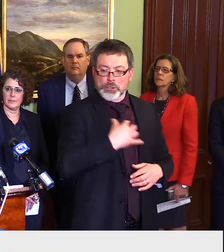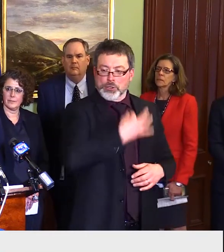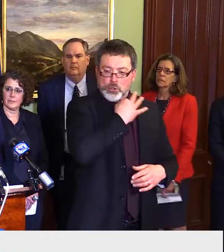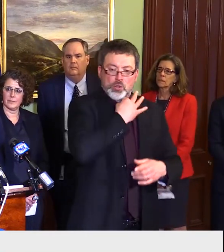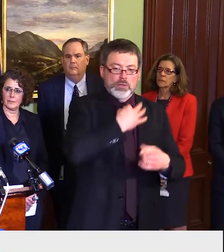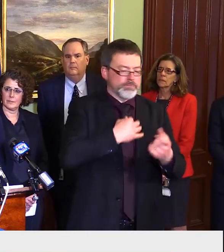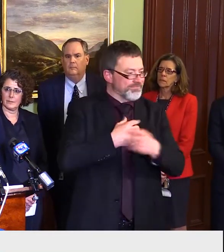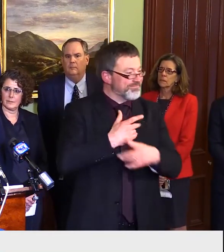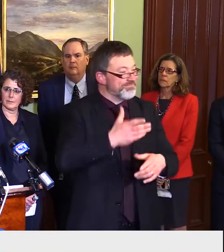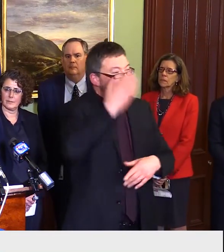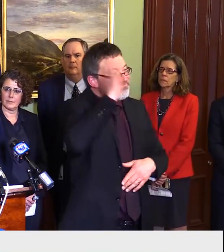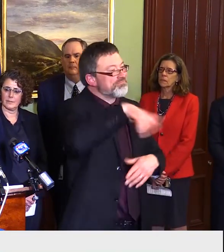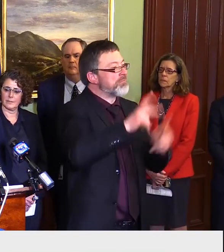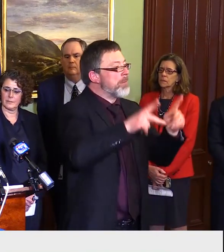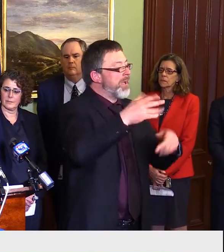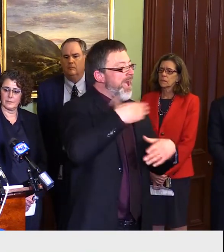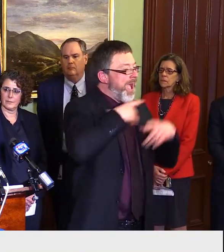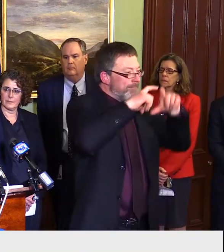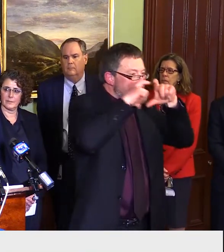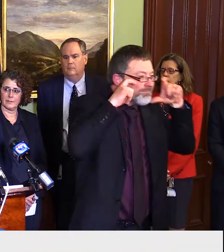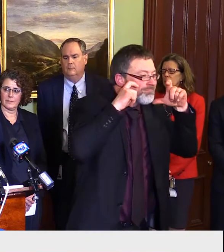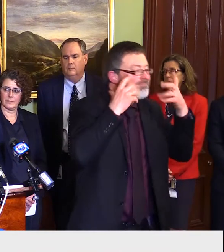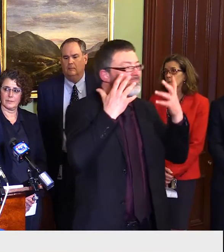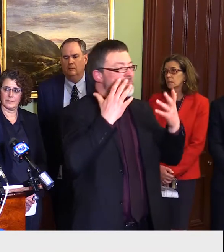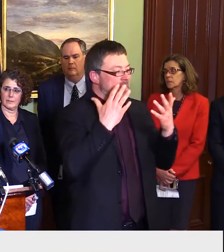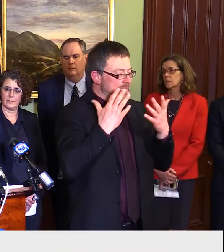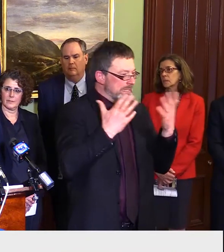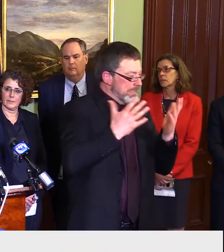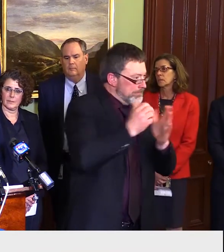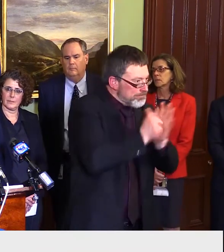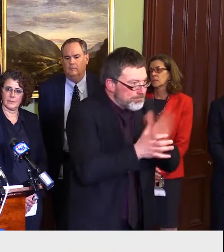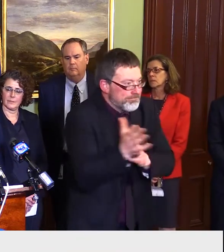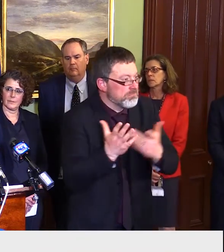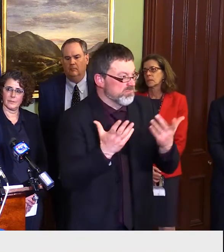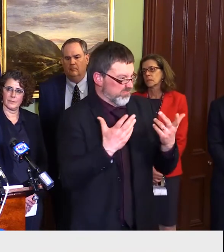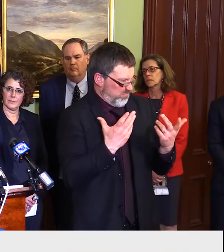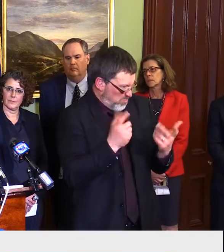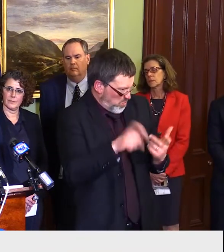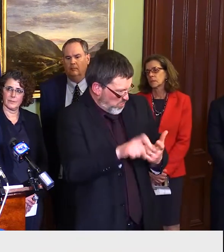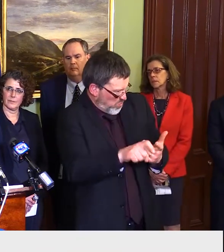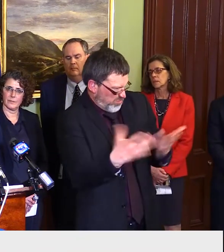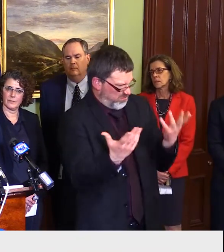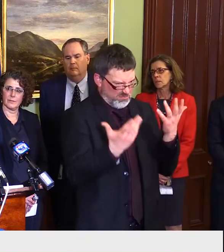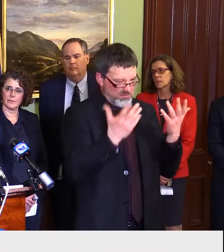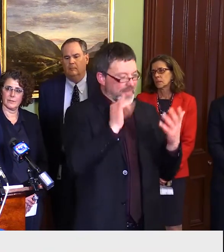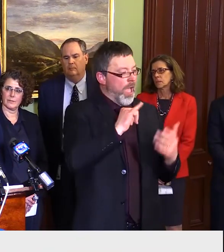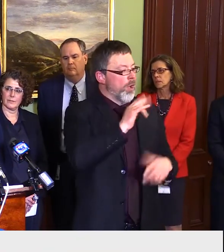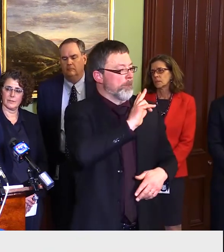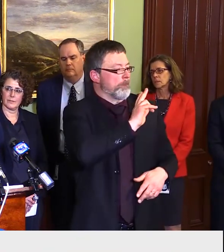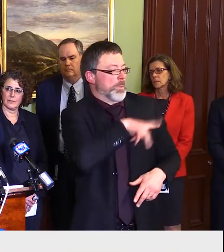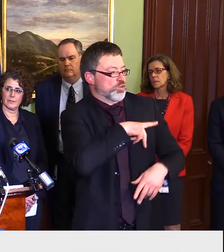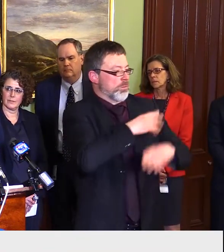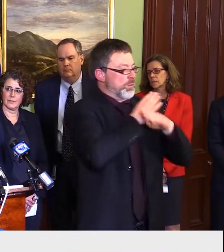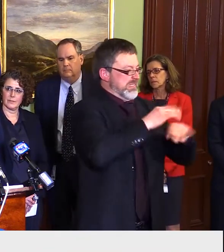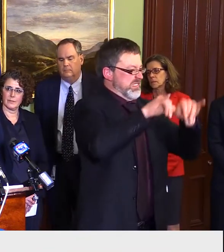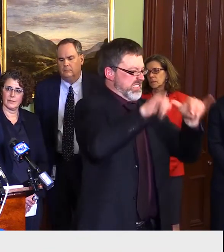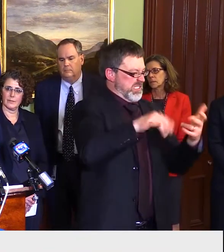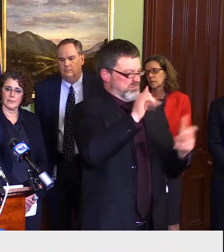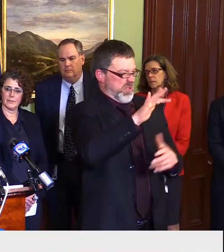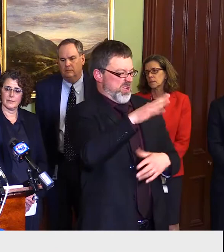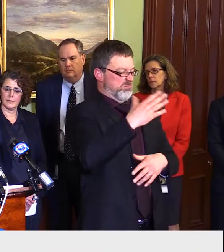the Health Operations Center to inventory our statewide cache of masks and personal protective